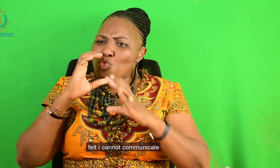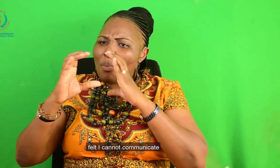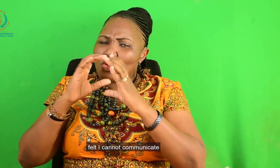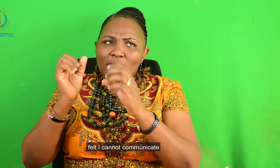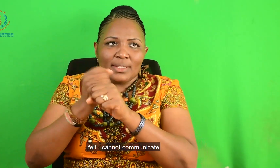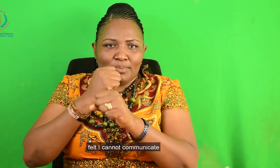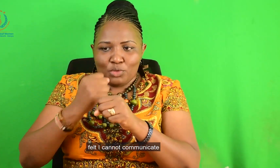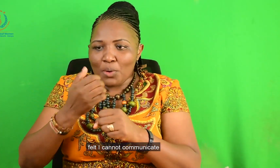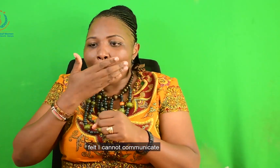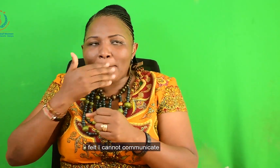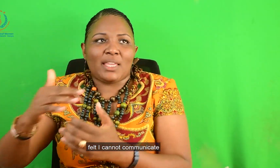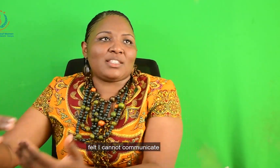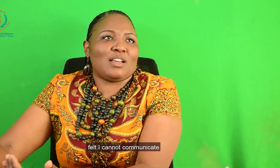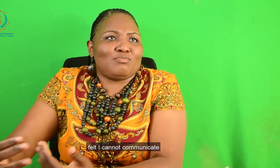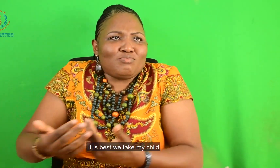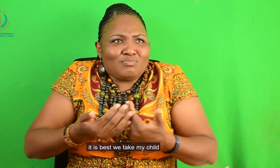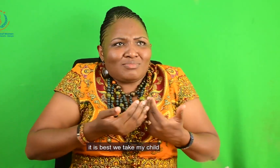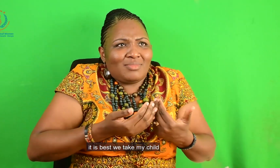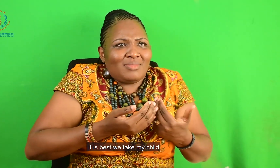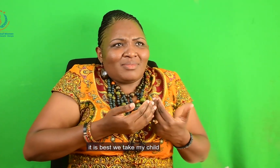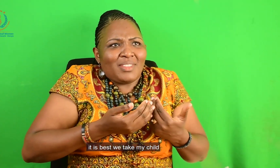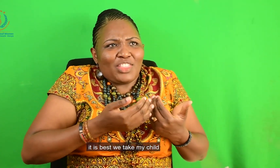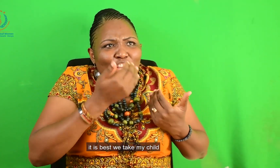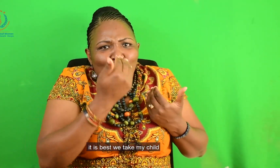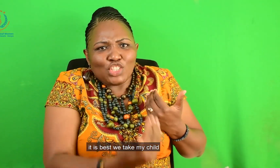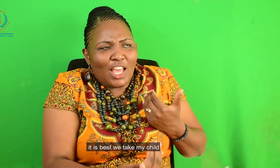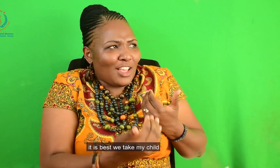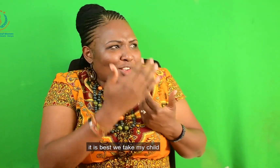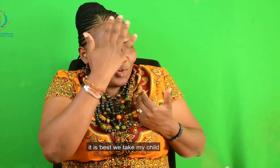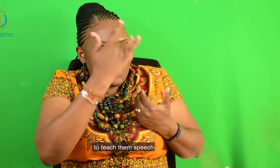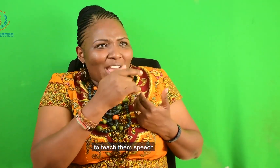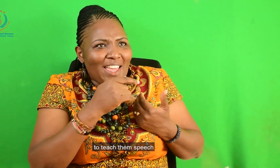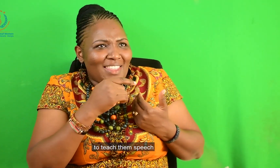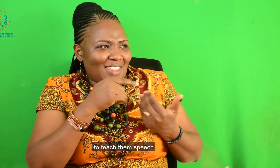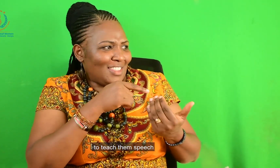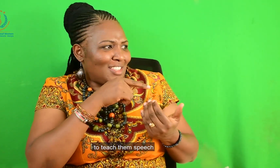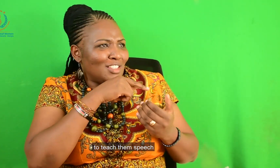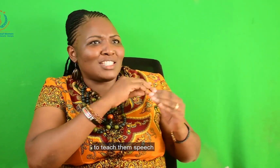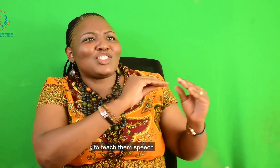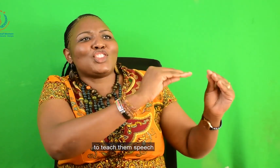cannot communicate. They felt it was best they take my child to teach them how to talk.